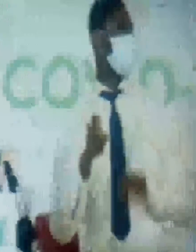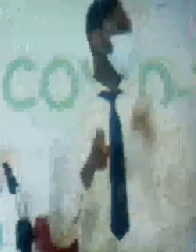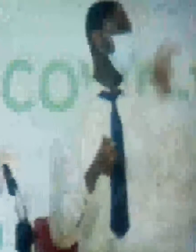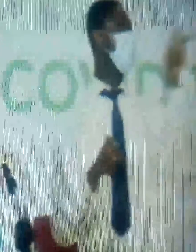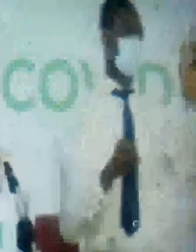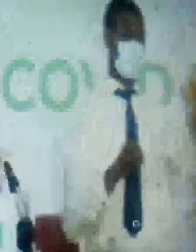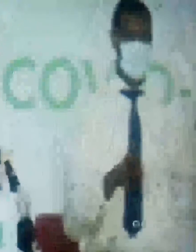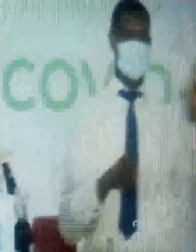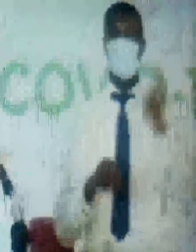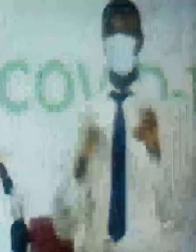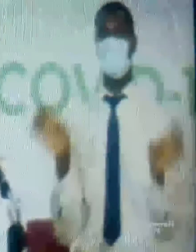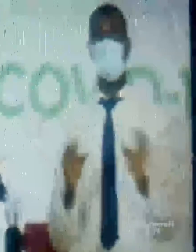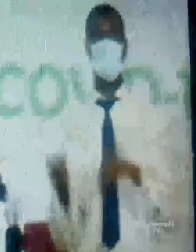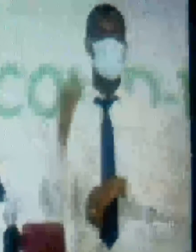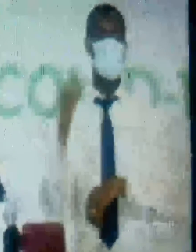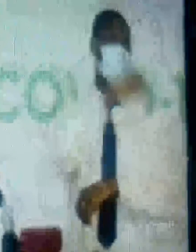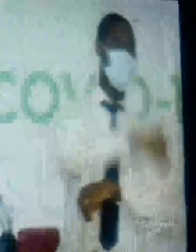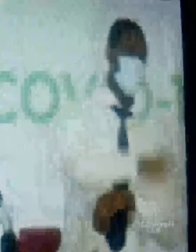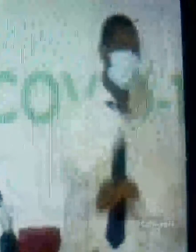activities day and night.